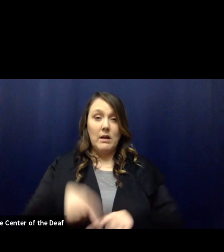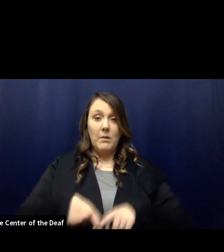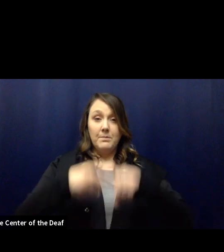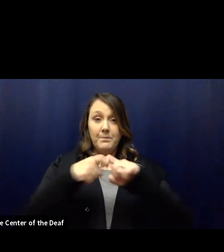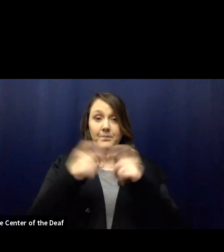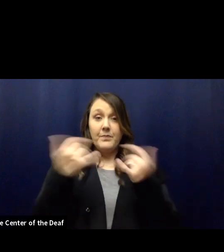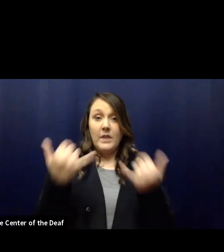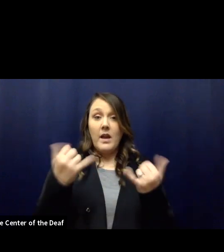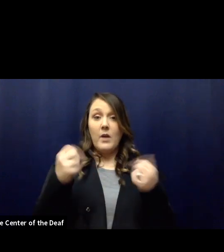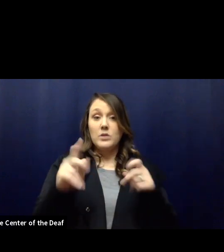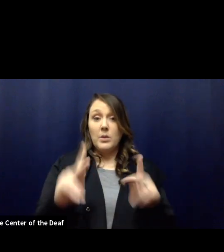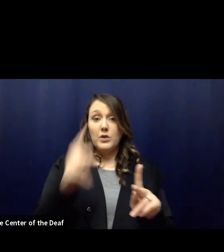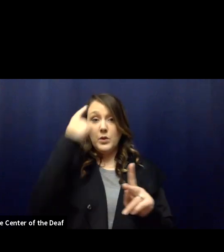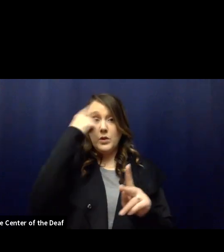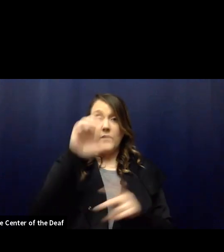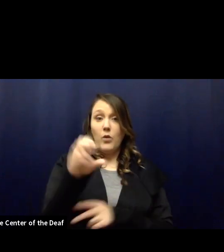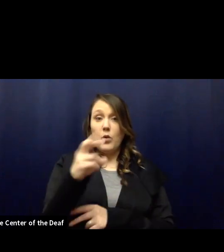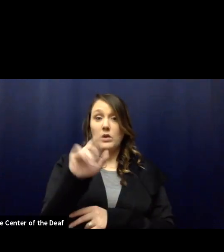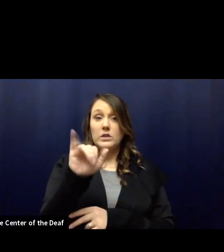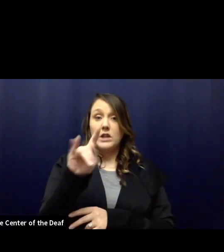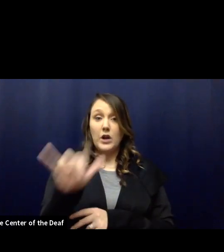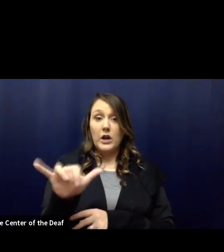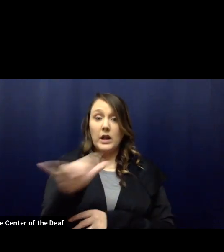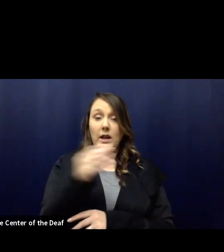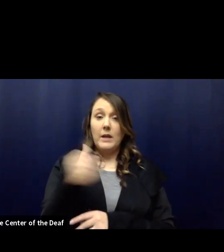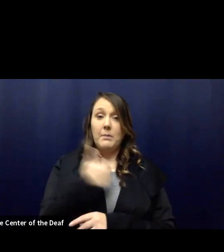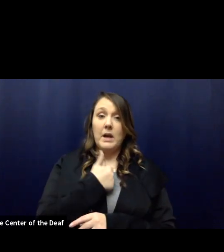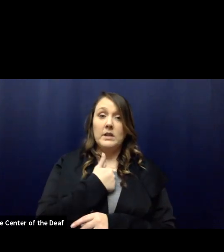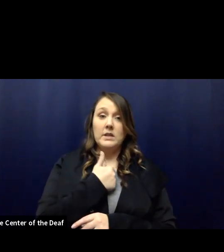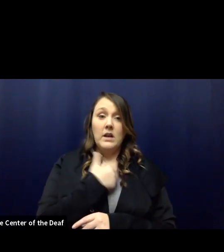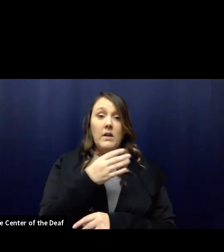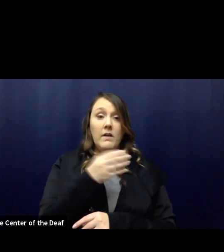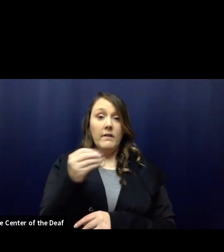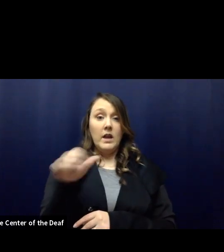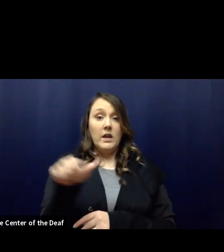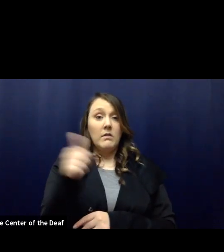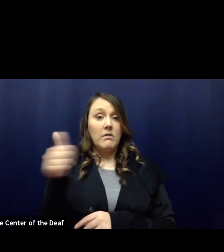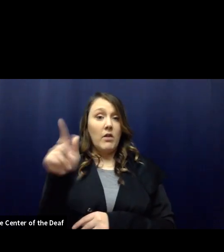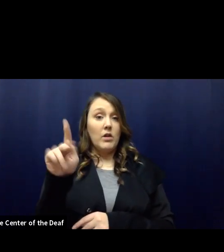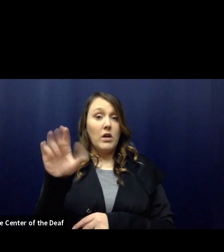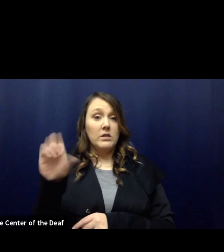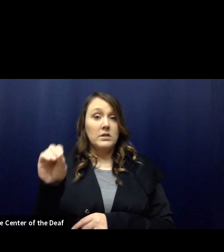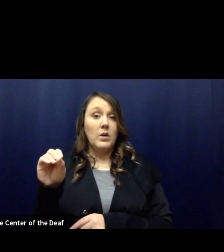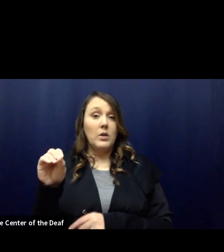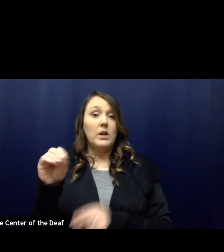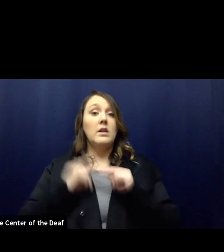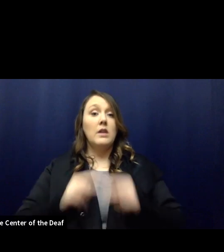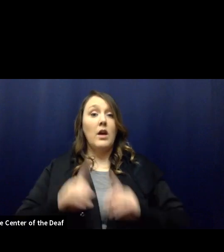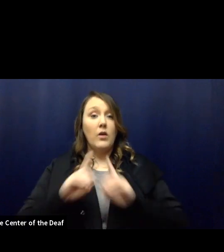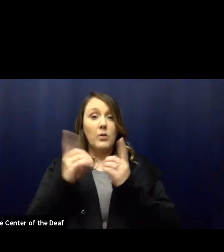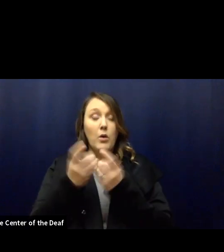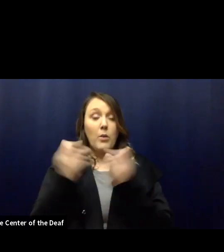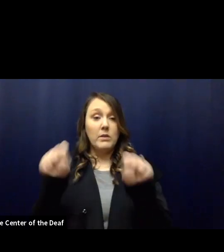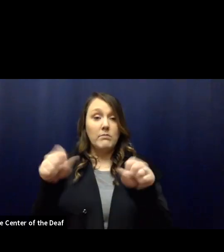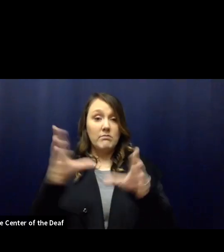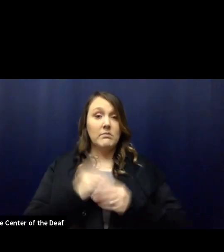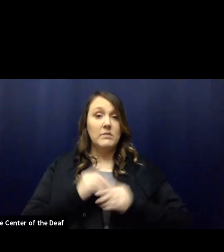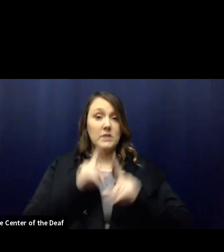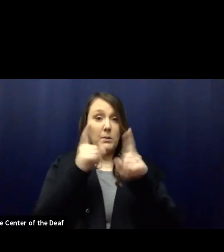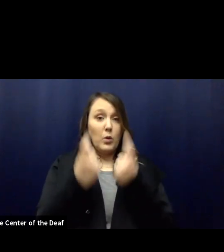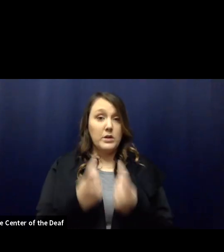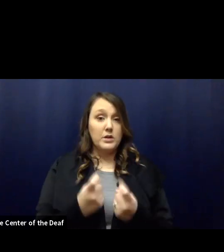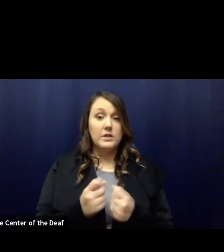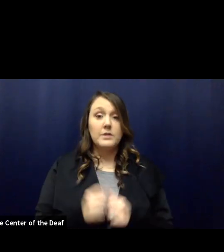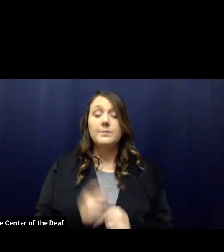an opportunity for Charity and me and the rest of the folks at Knox County Health Department to entertain questions. Yep, absolutely correct. Thank you,